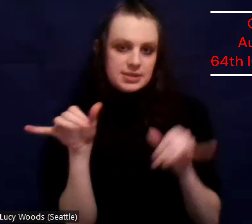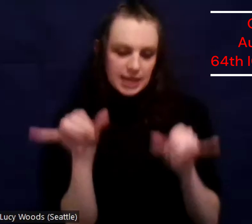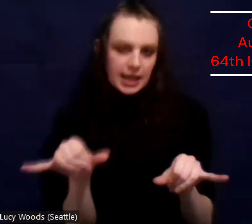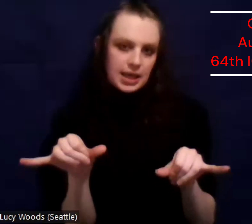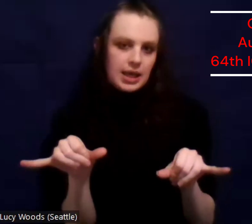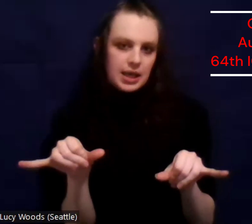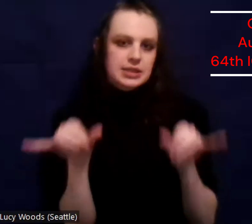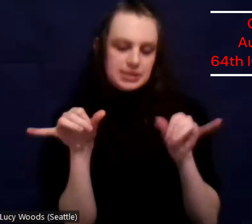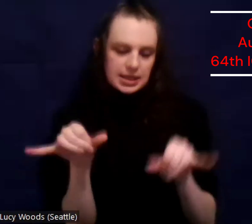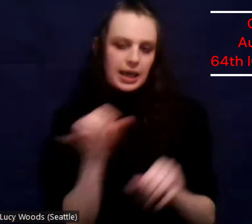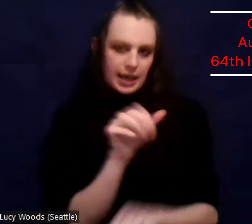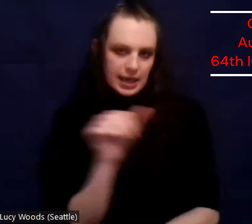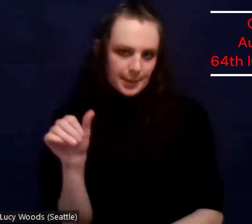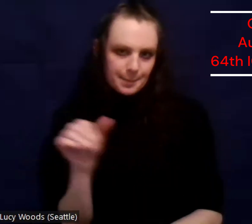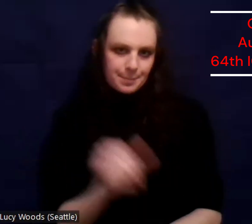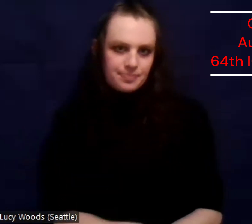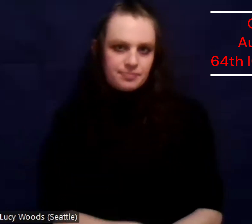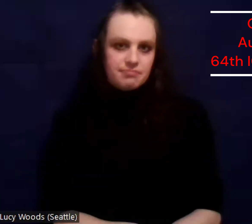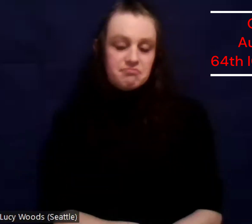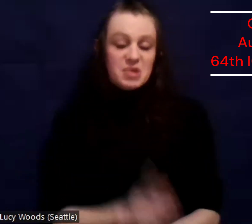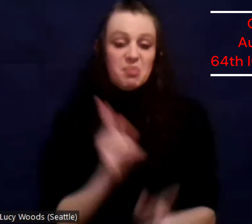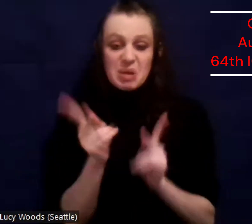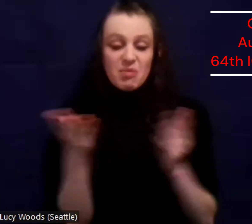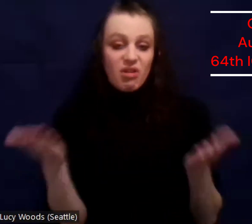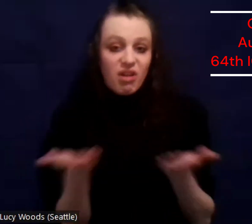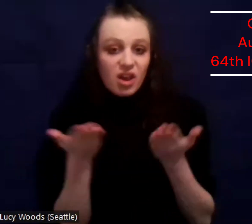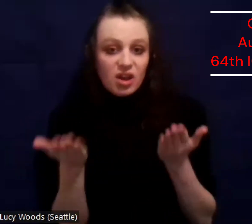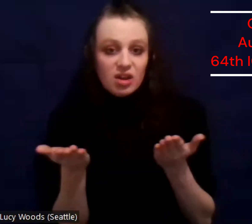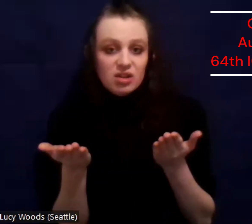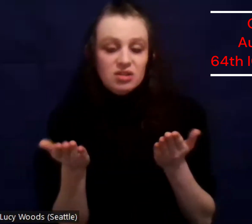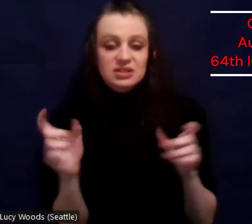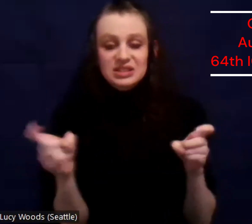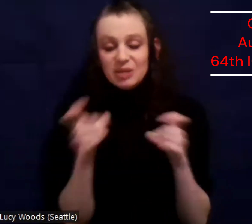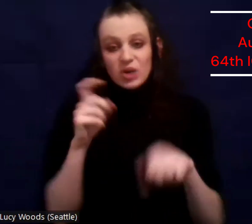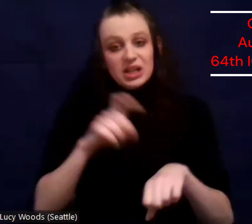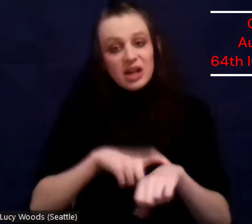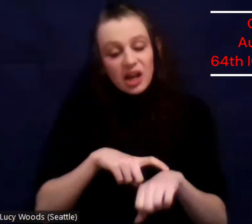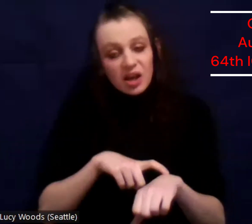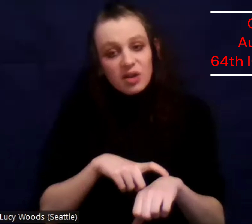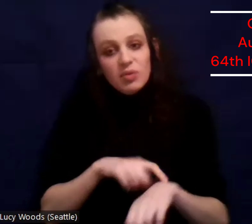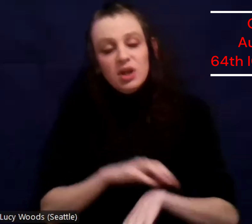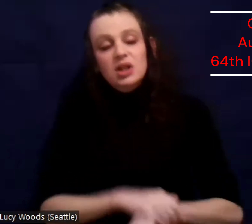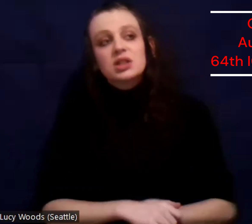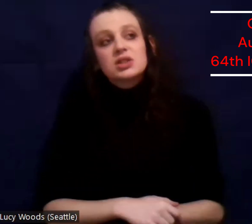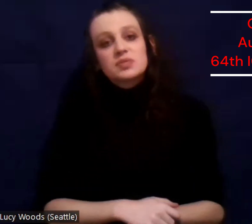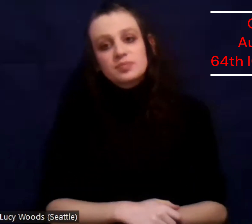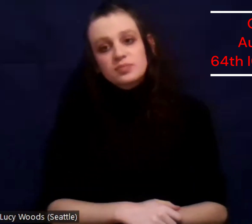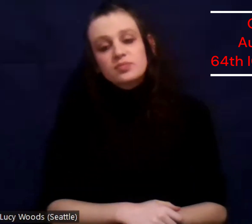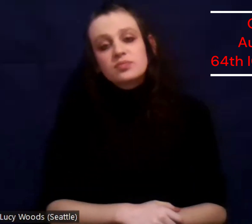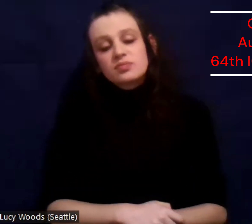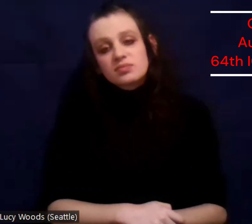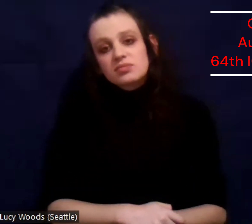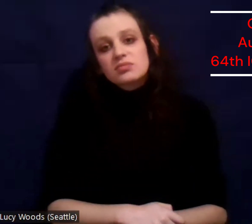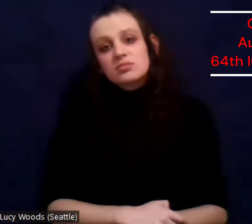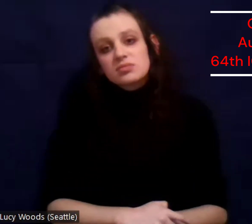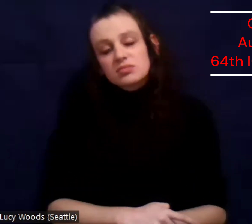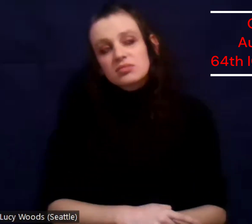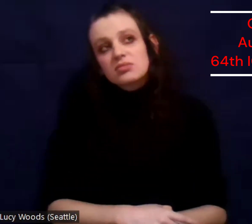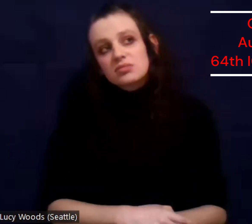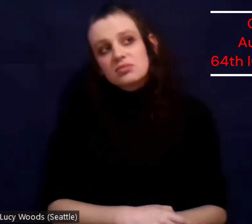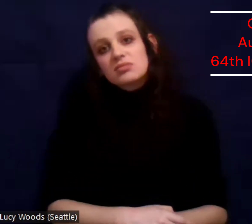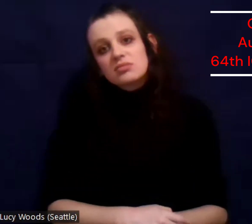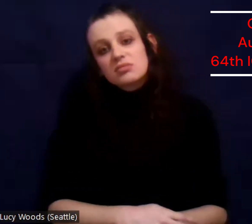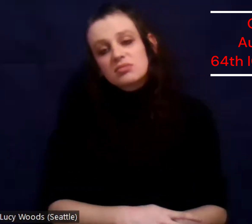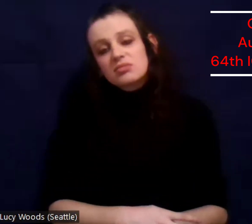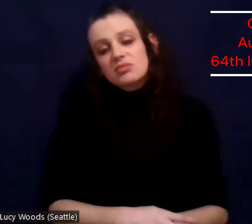stay with it. So you look at the people in this room, look at the people celebrating time. Um, I, I